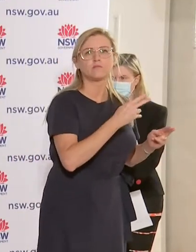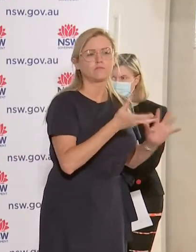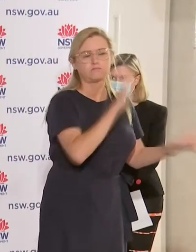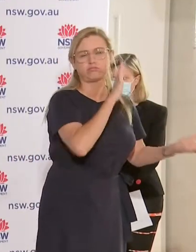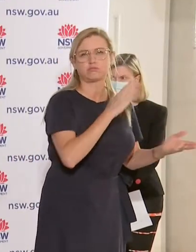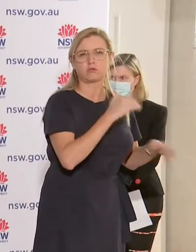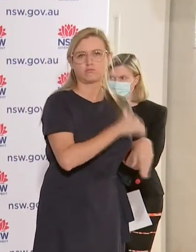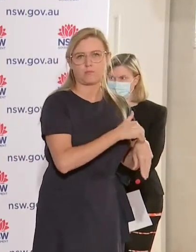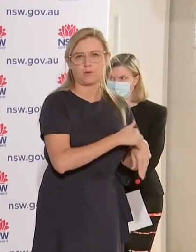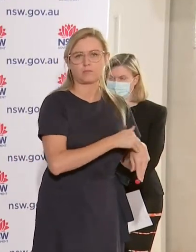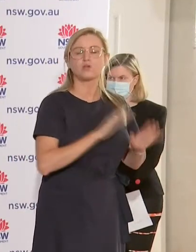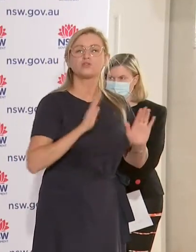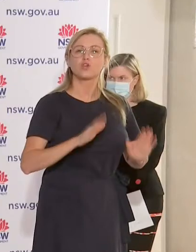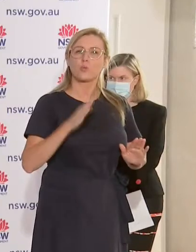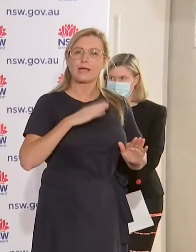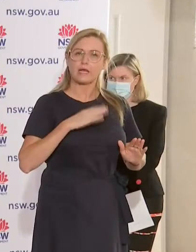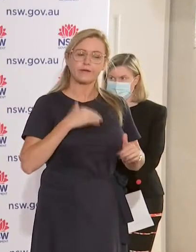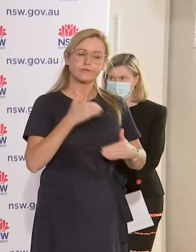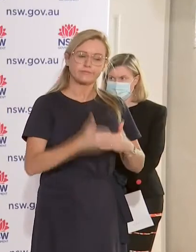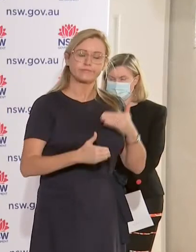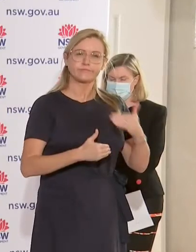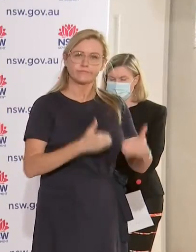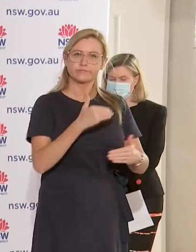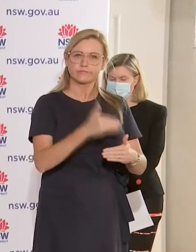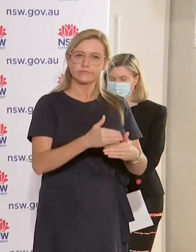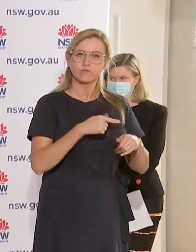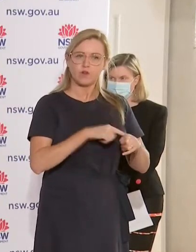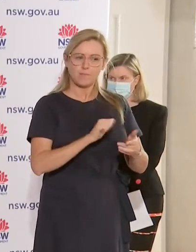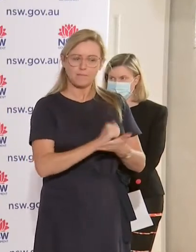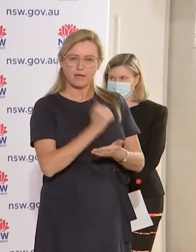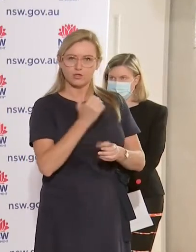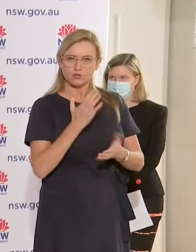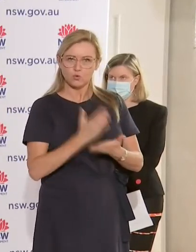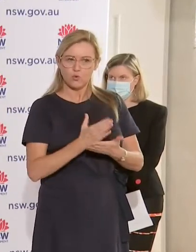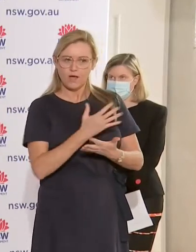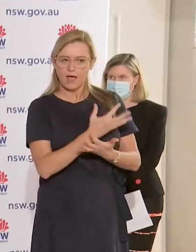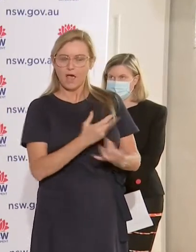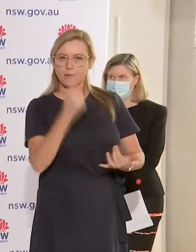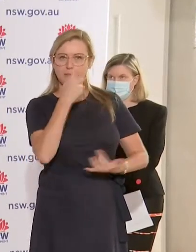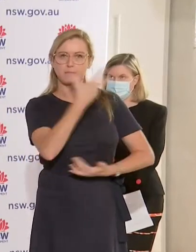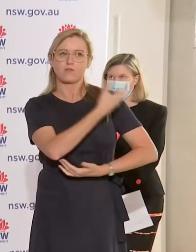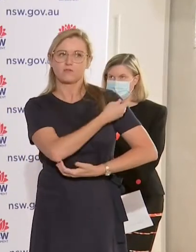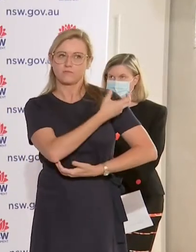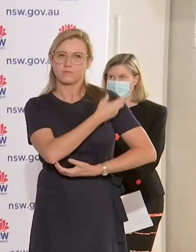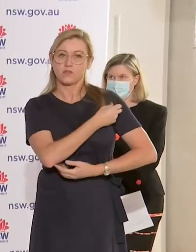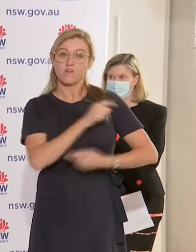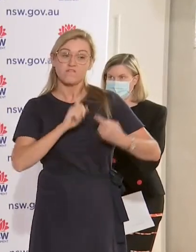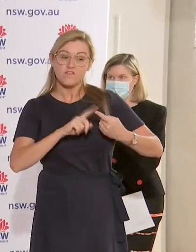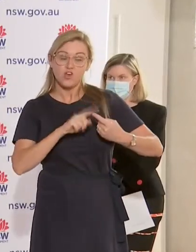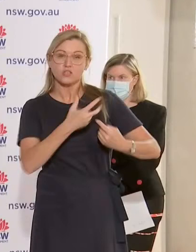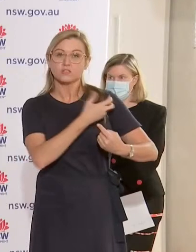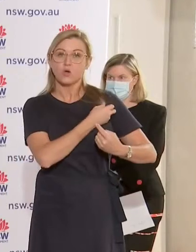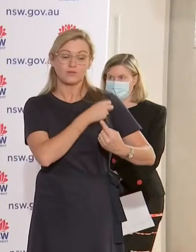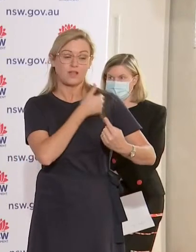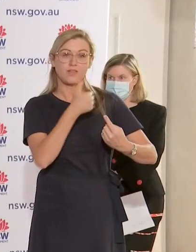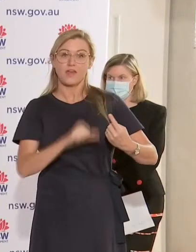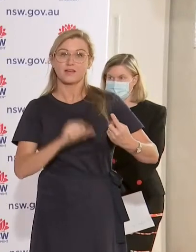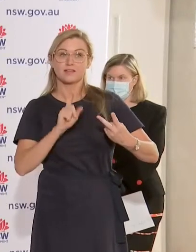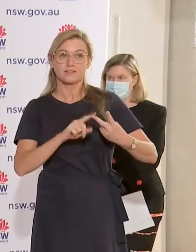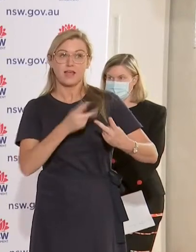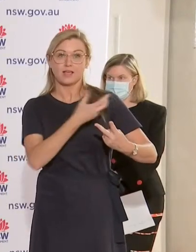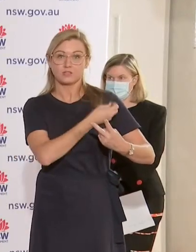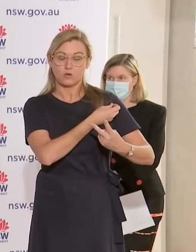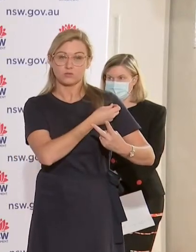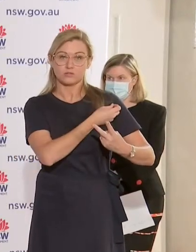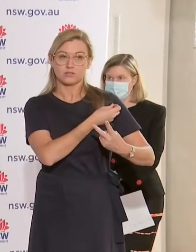vaccination, whether it's first dose or second dose in the adult population. And that gives us extra protection, because we know that as soon as schools go back, that means